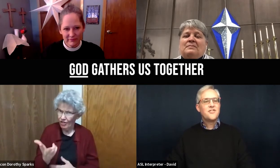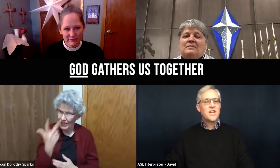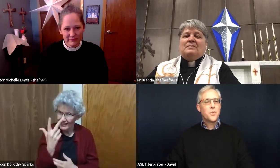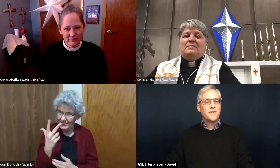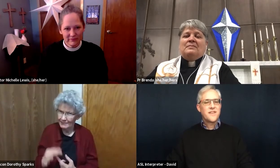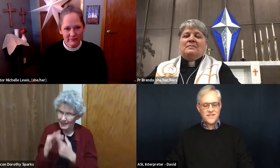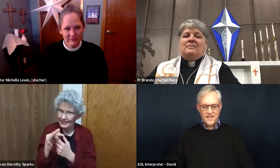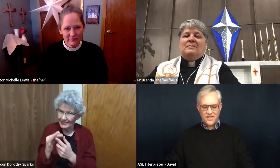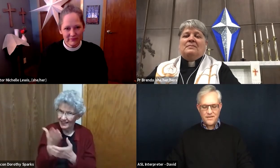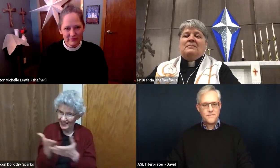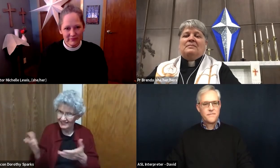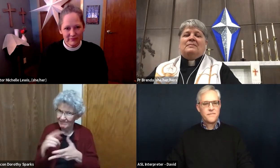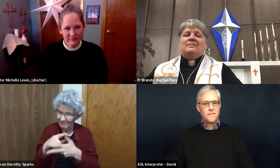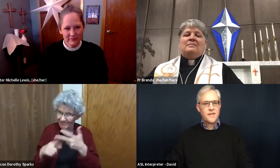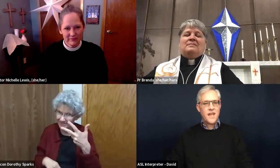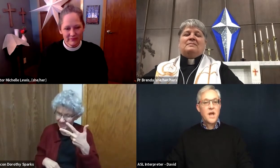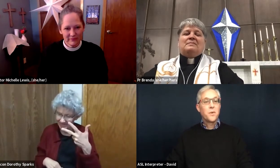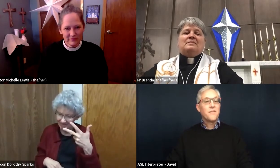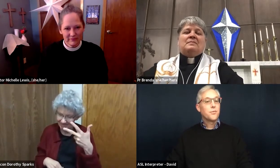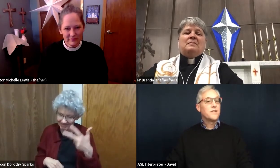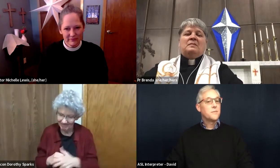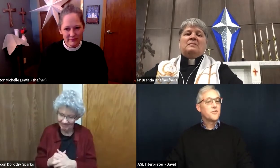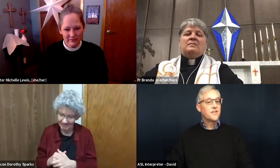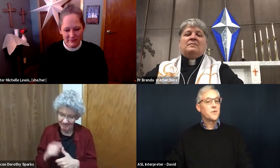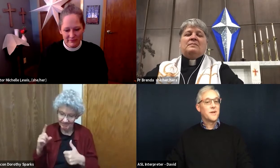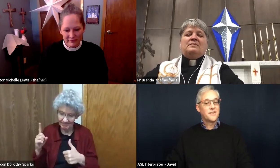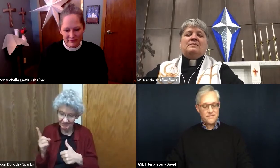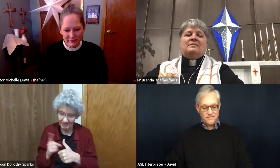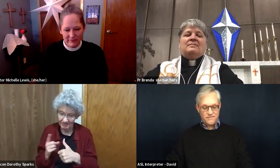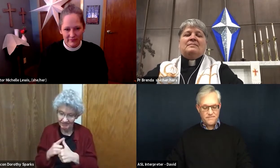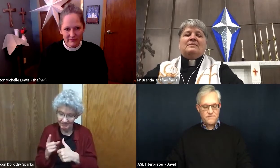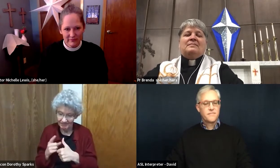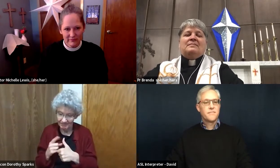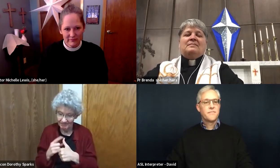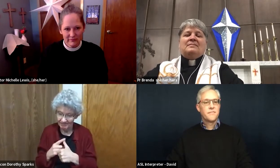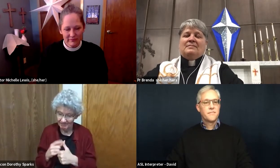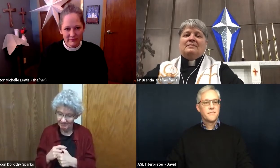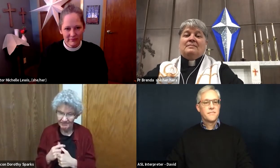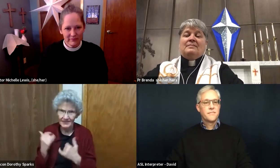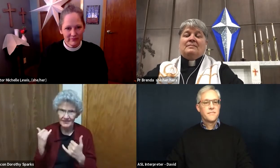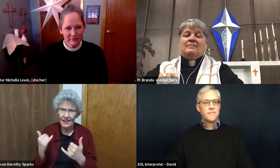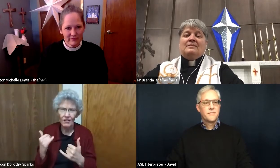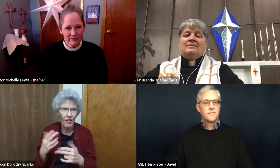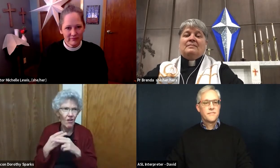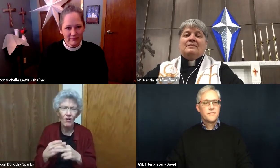Today is January 17th, and we have three special things going on.